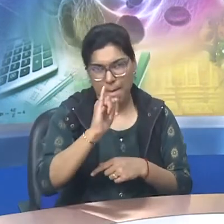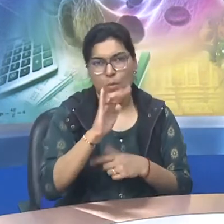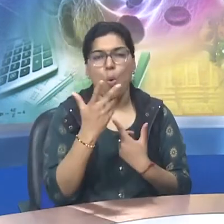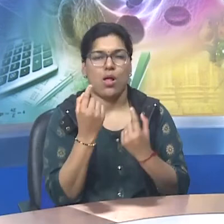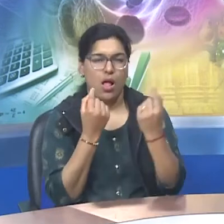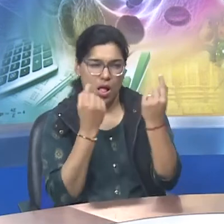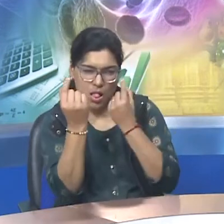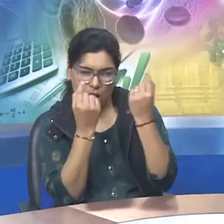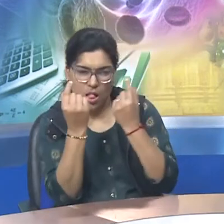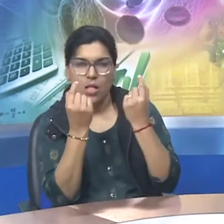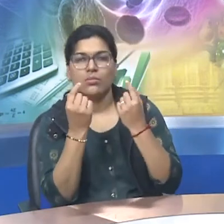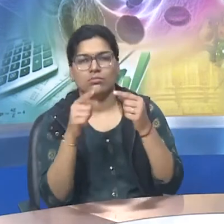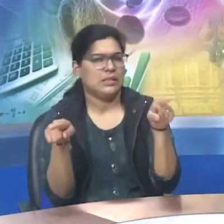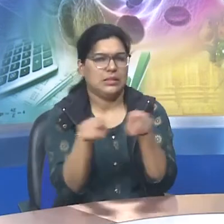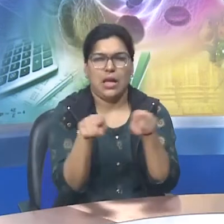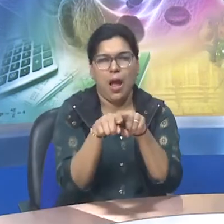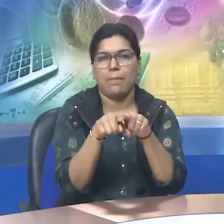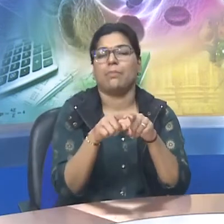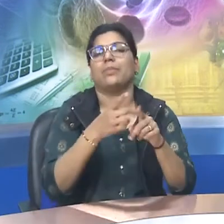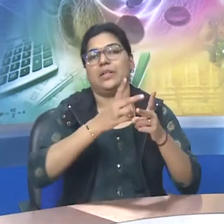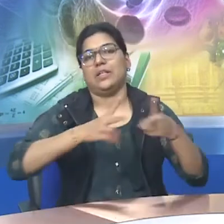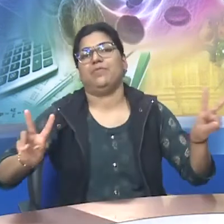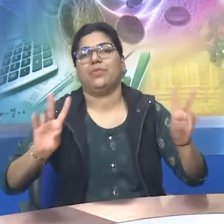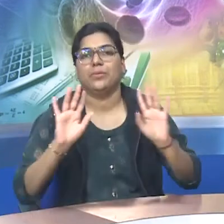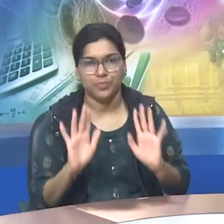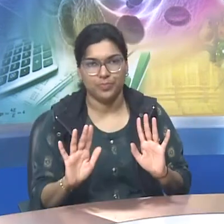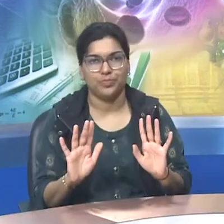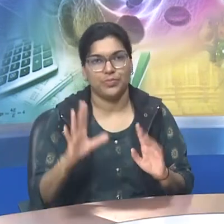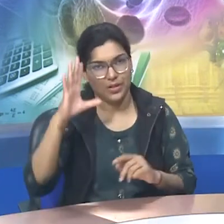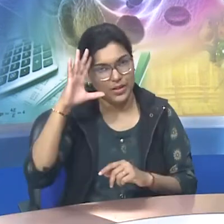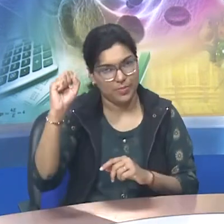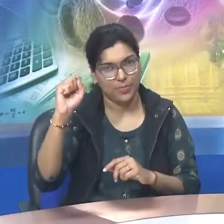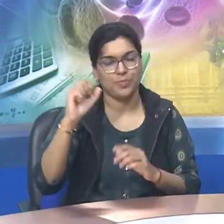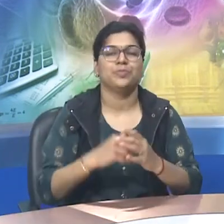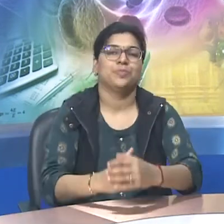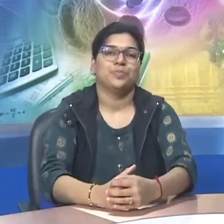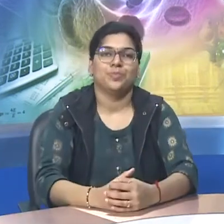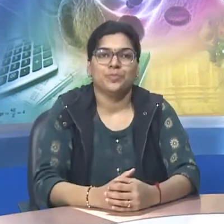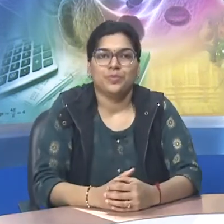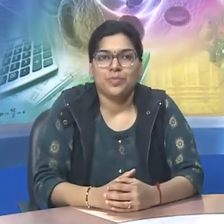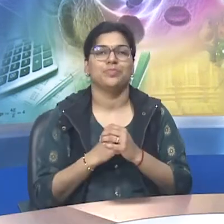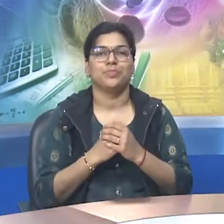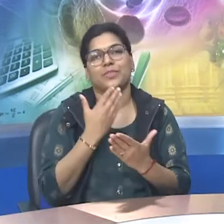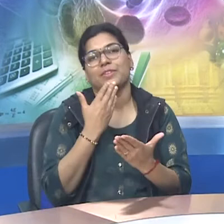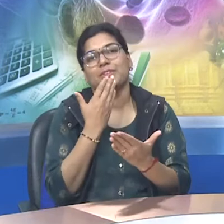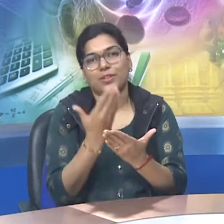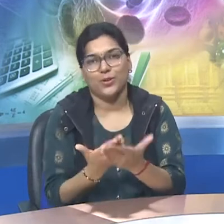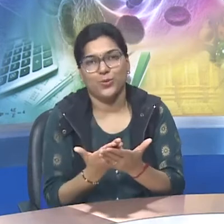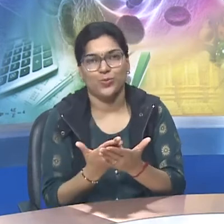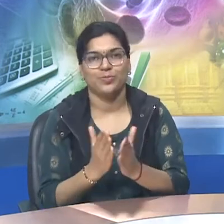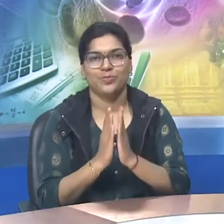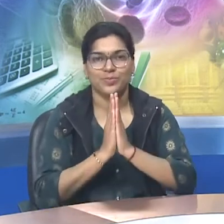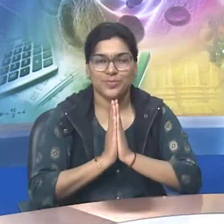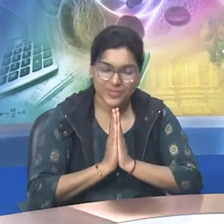word like, we can use as. We have to remember these words. Thank you so much. Namaskar.